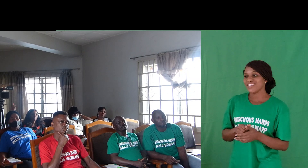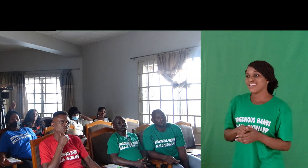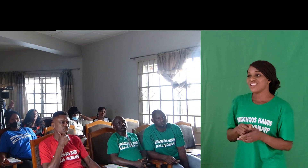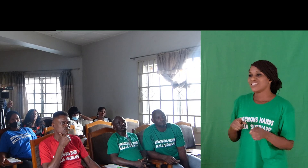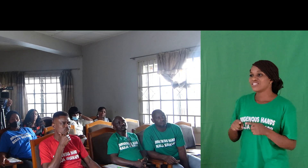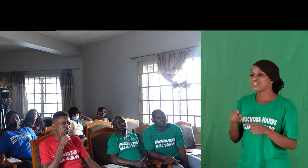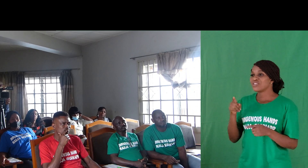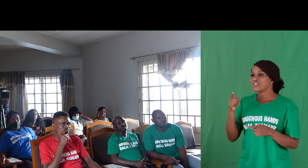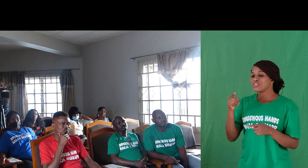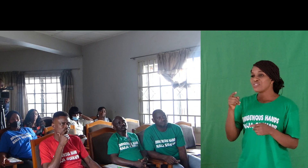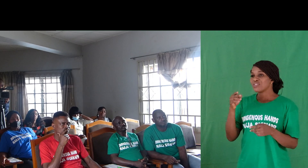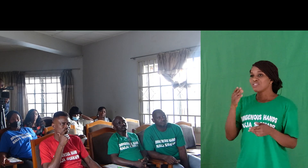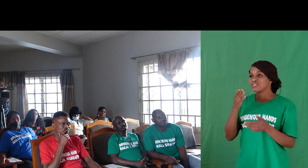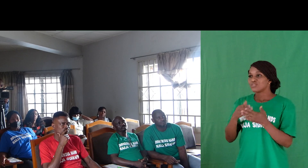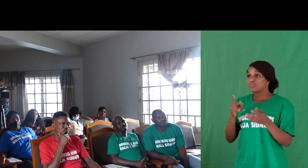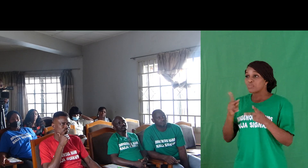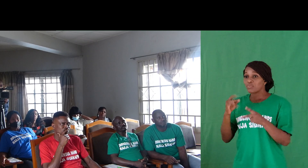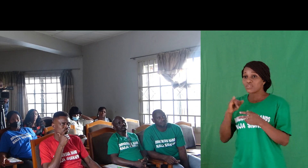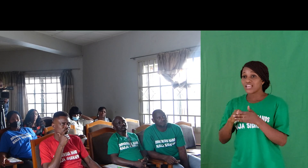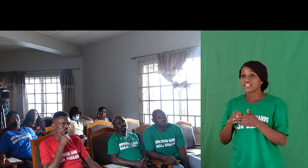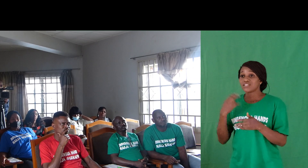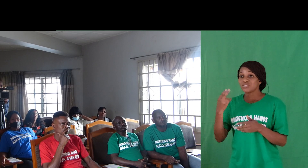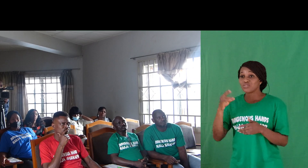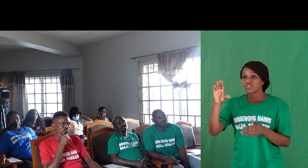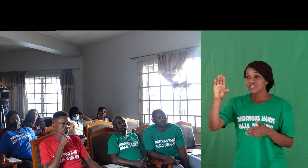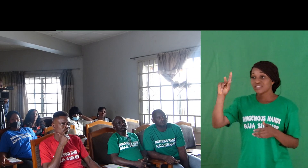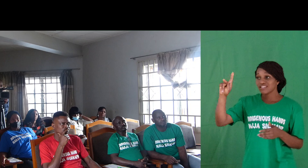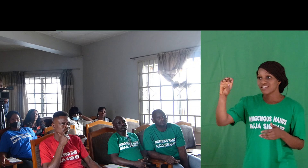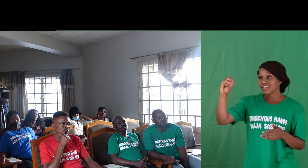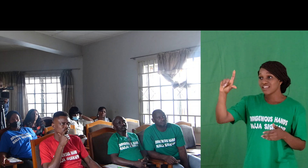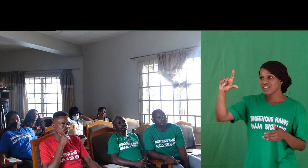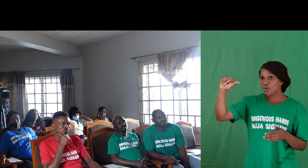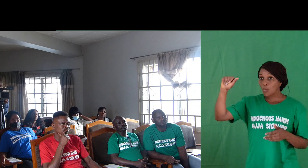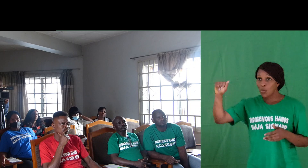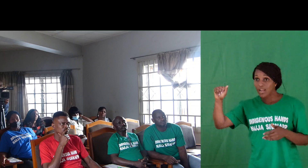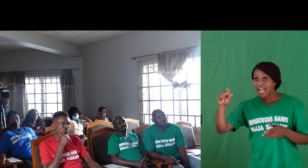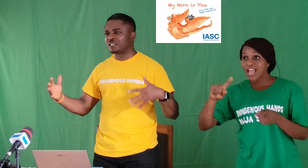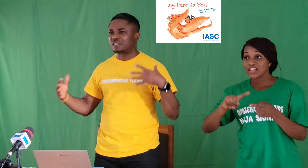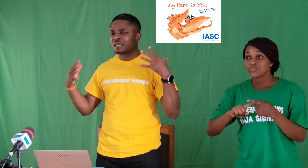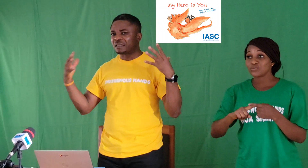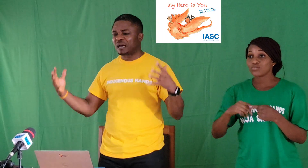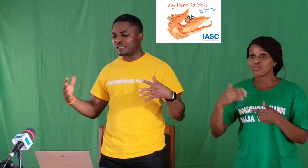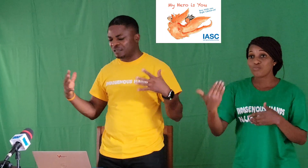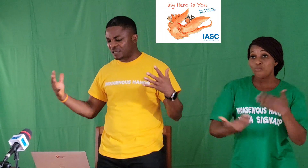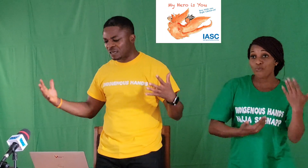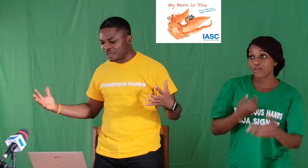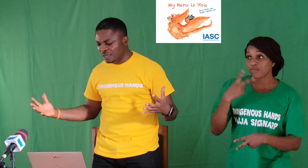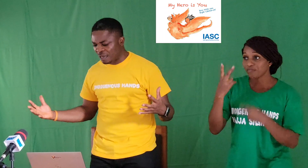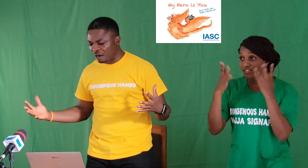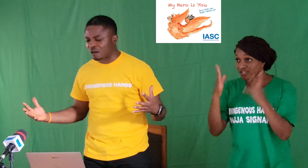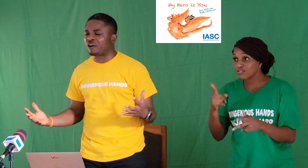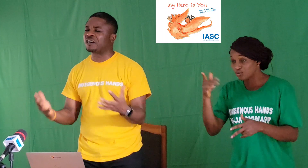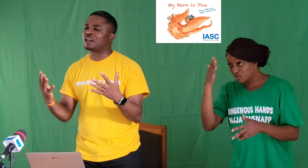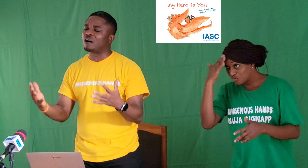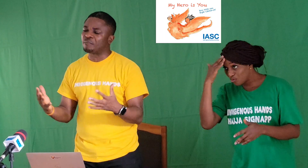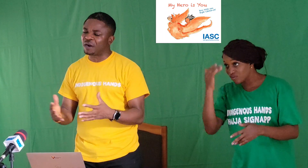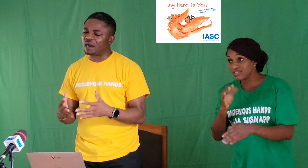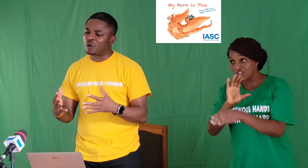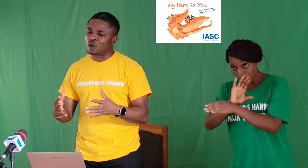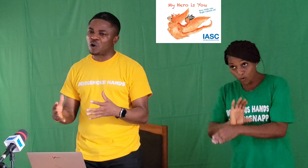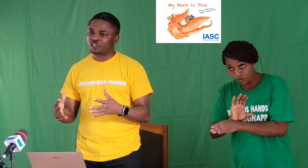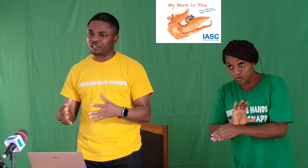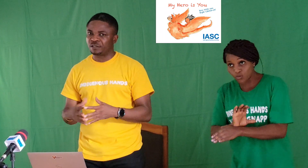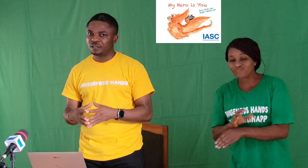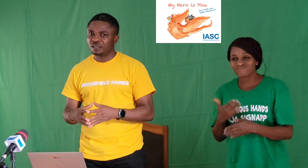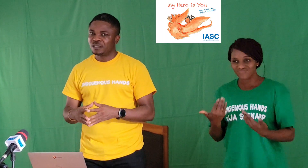receipt case, we know where that one will come from. So all these are ideologies that are carried along by